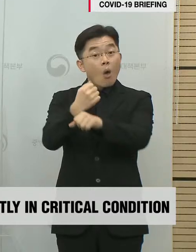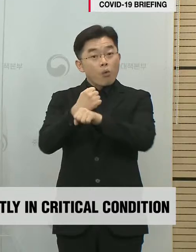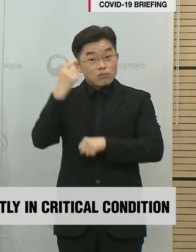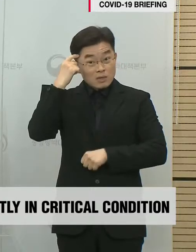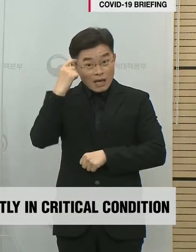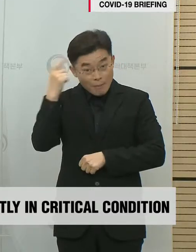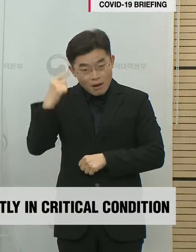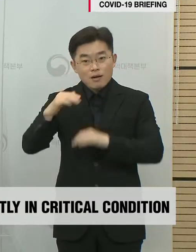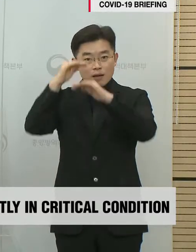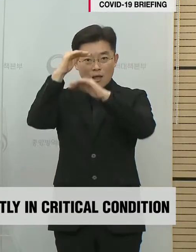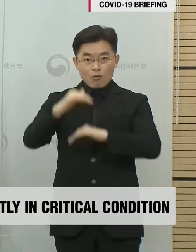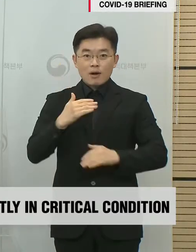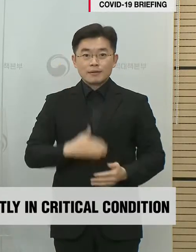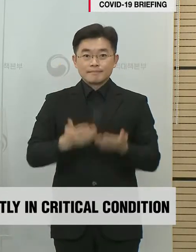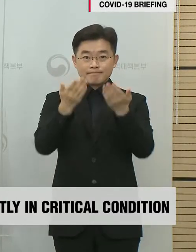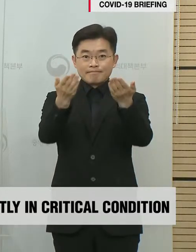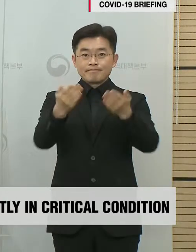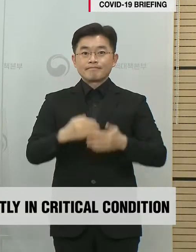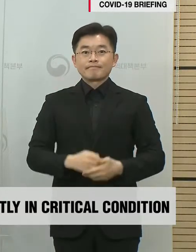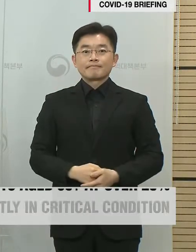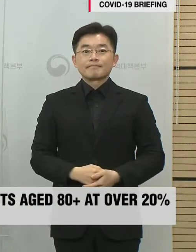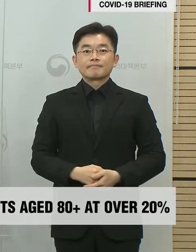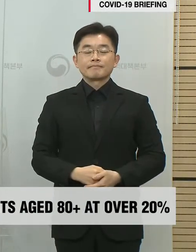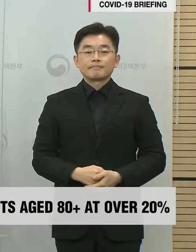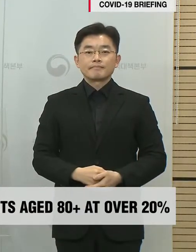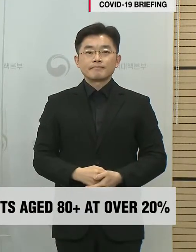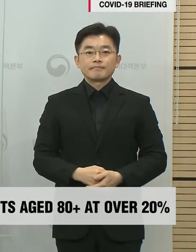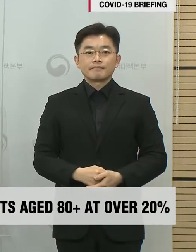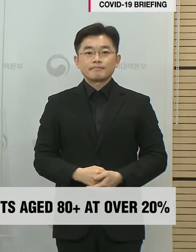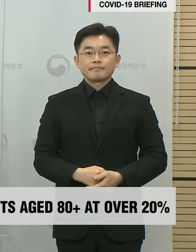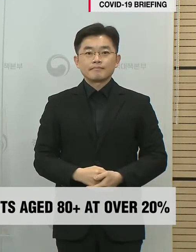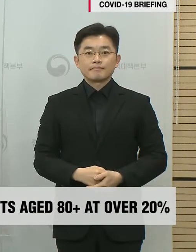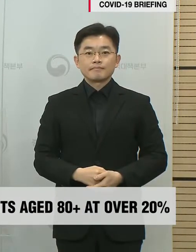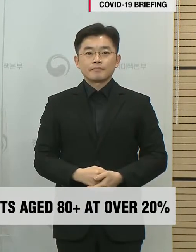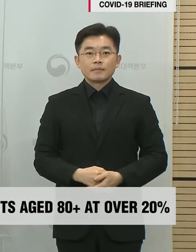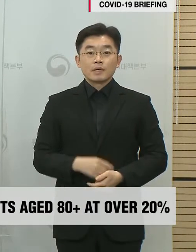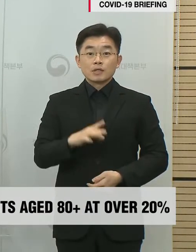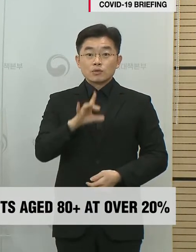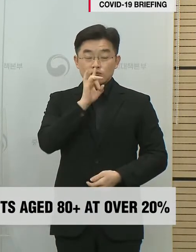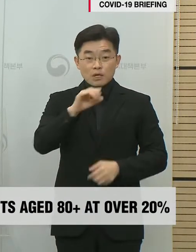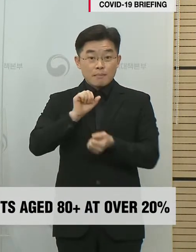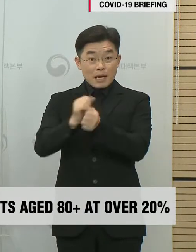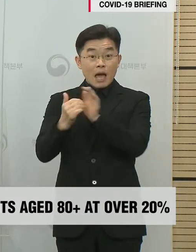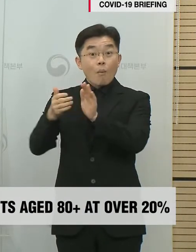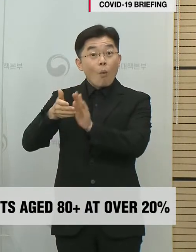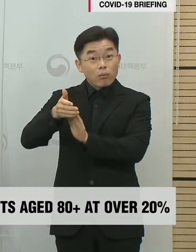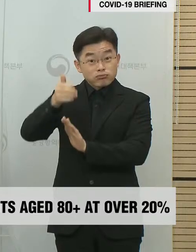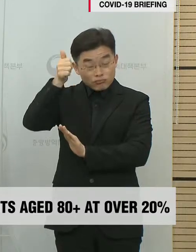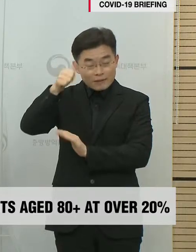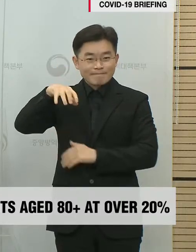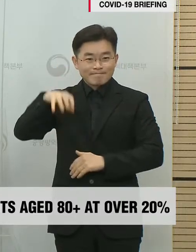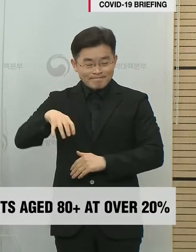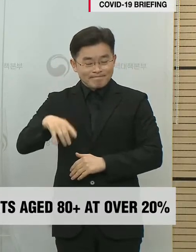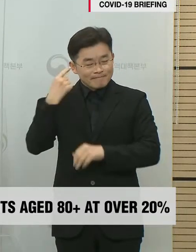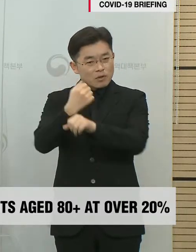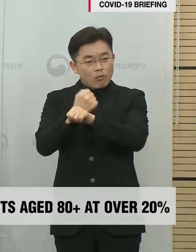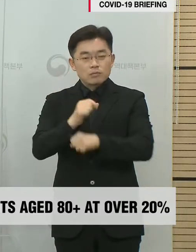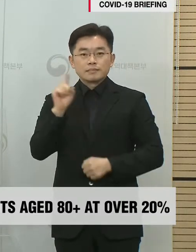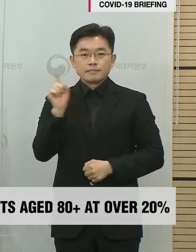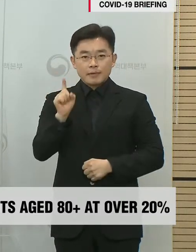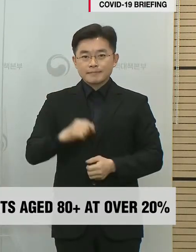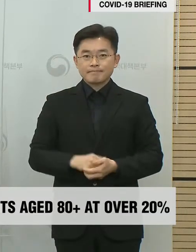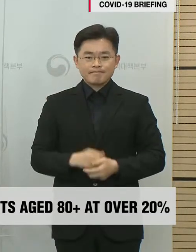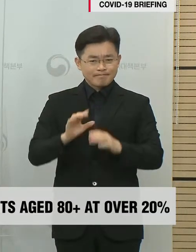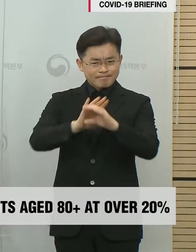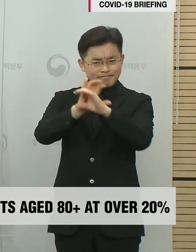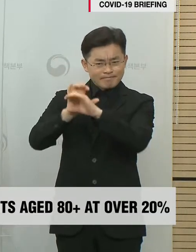And next, we have some updates on the R&D aspects. First of all, the KCDC continues to note